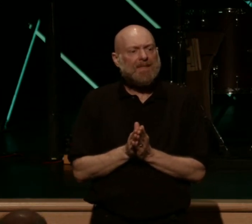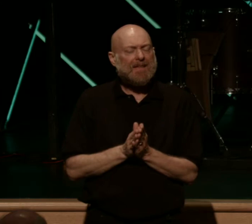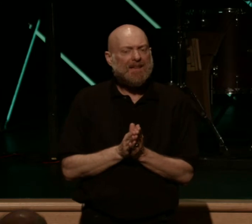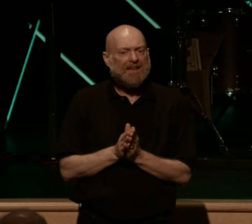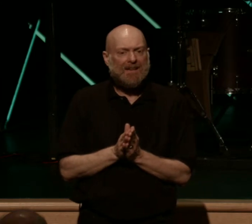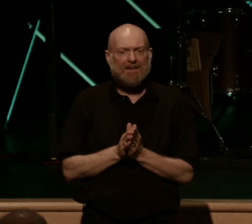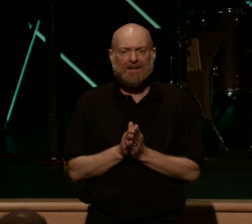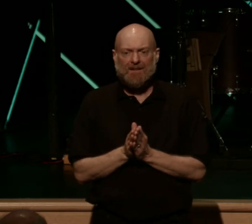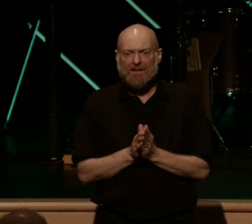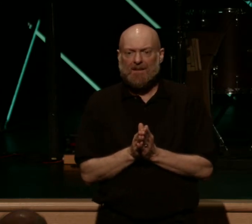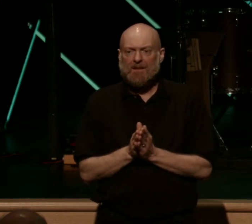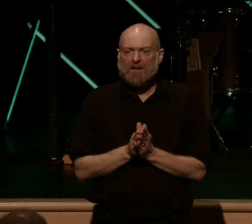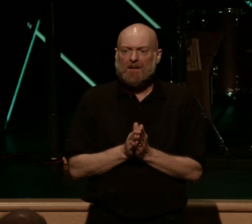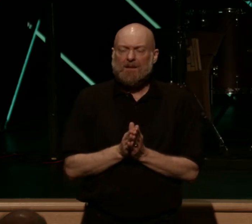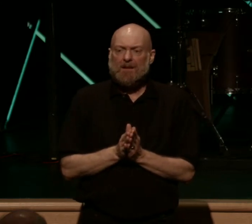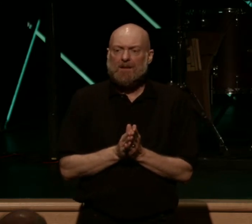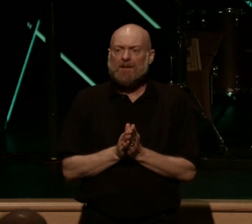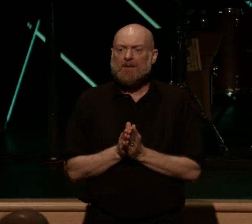Jesus.